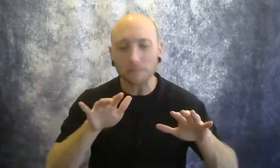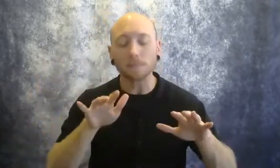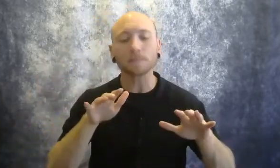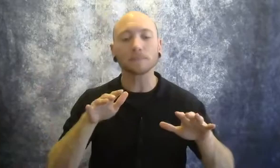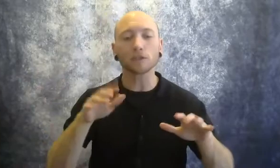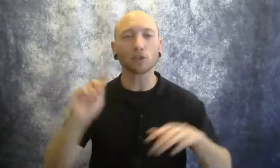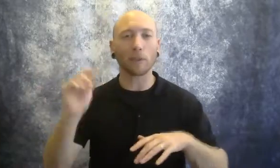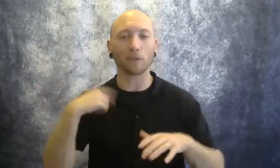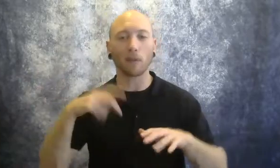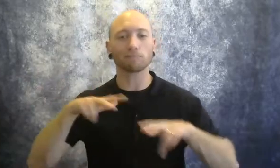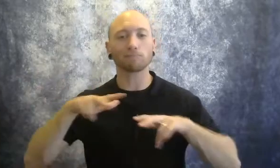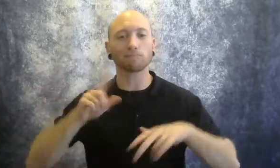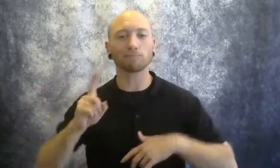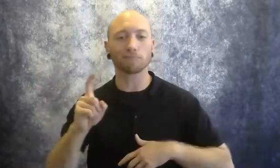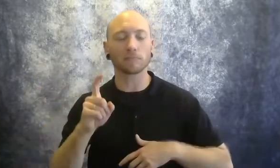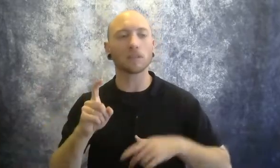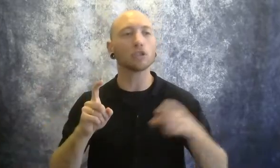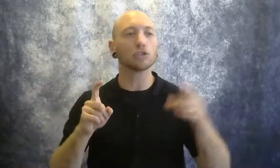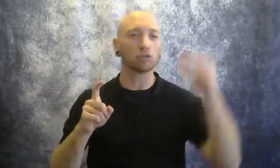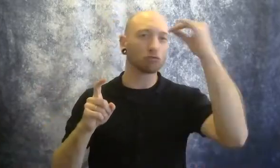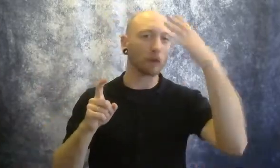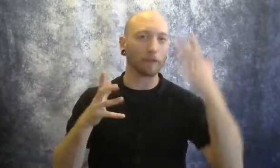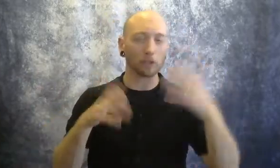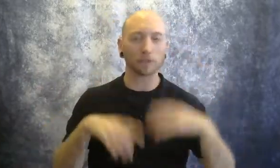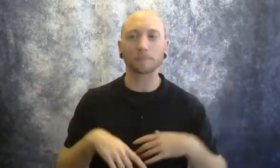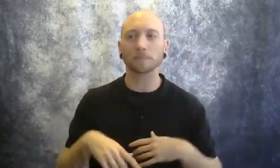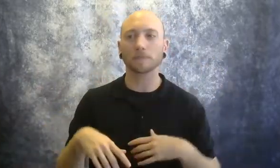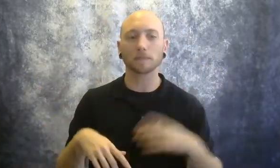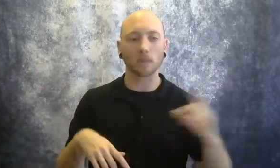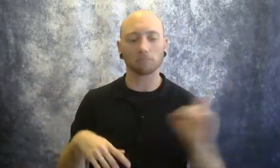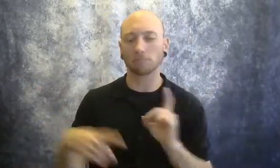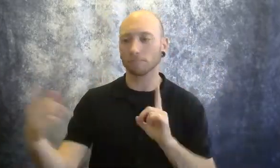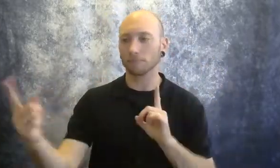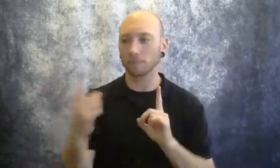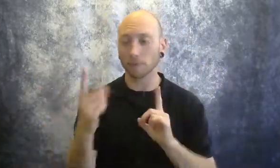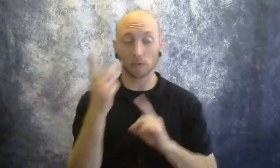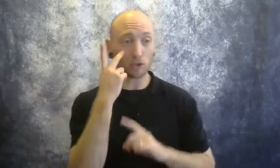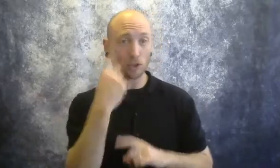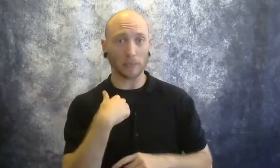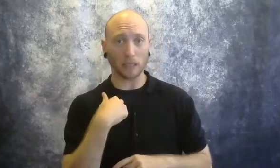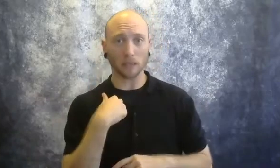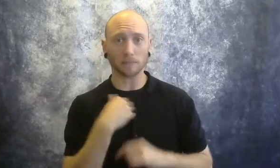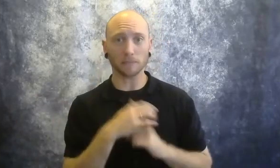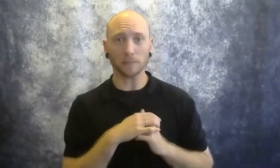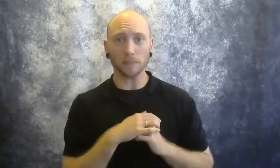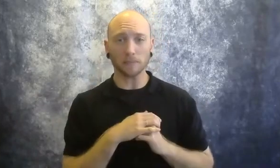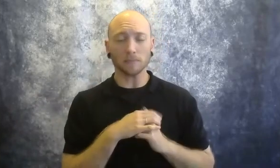and all of that. So I was coming down the hallway in the bathroom, and she was coming out of the shower. And when she saw me,